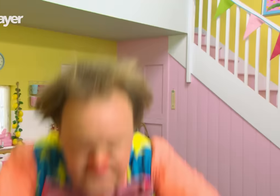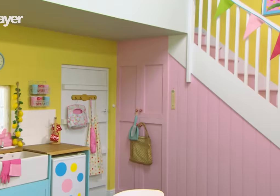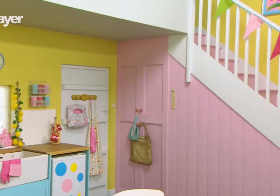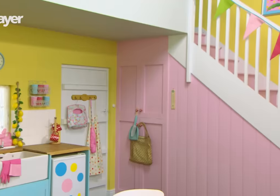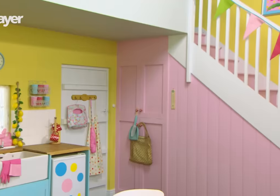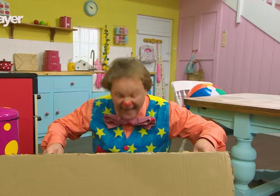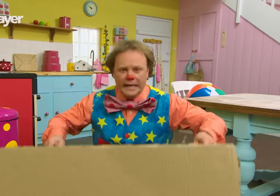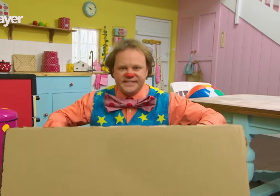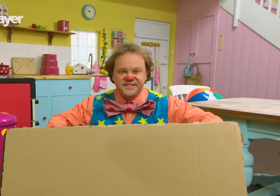Hey!